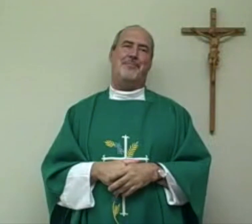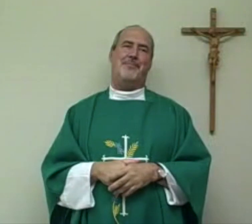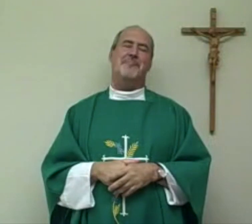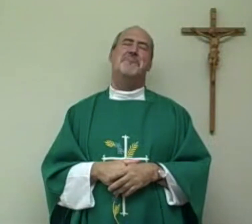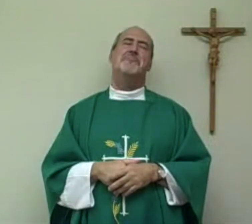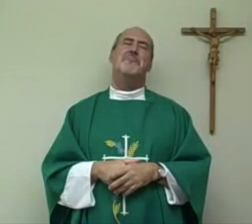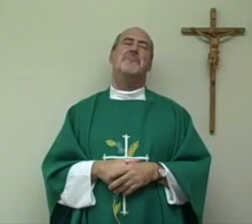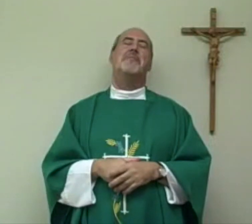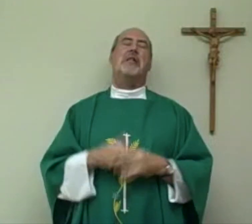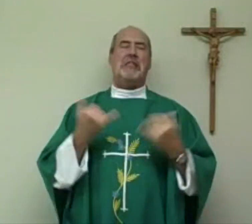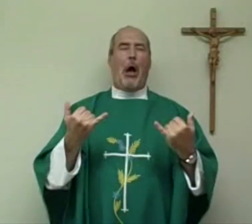sense.